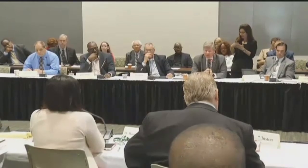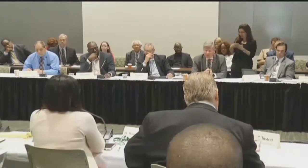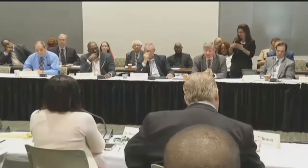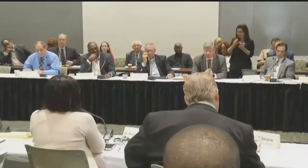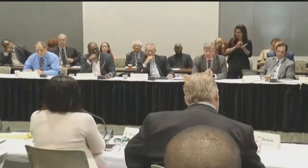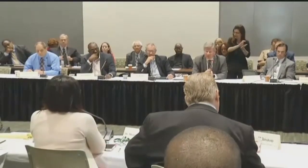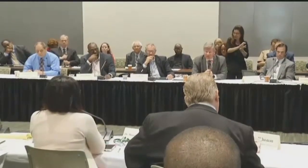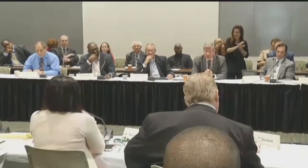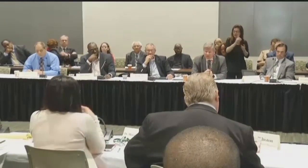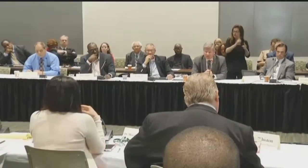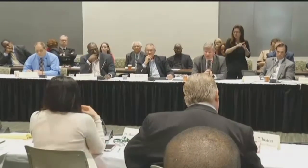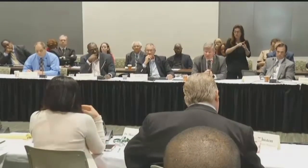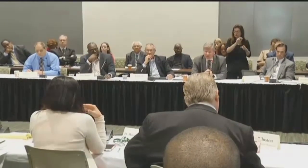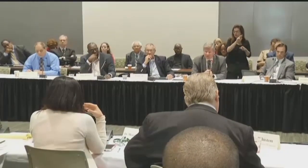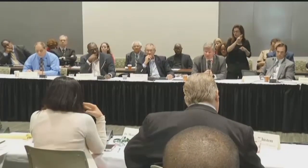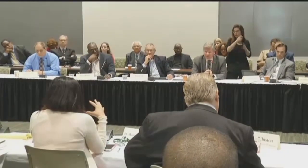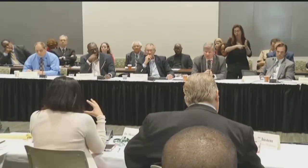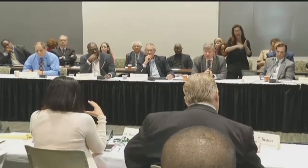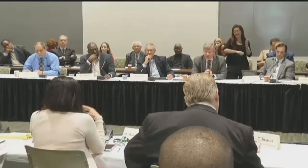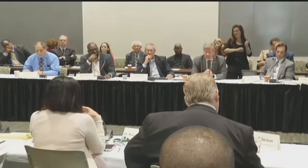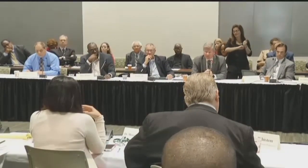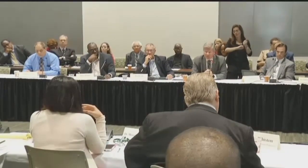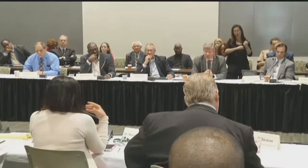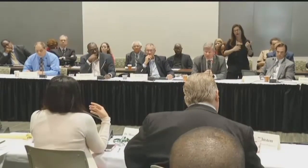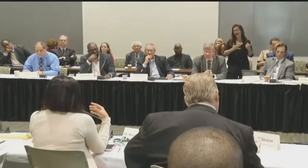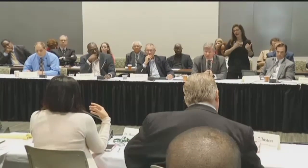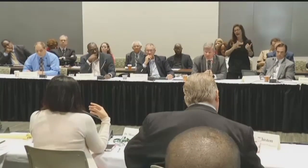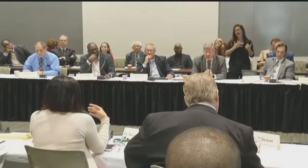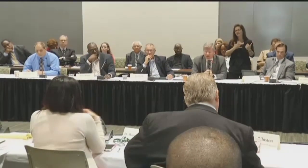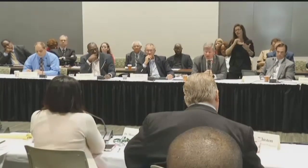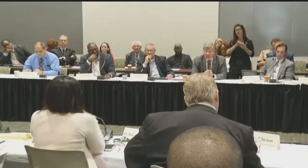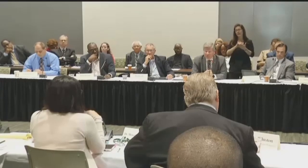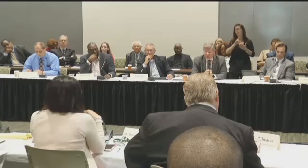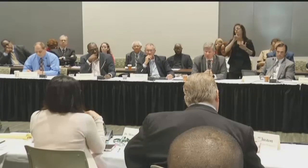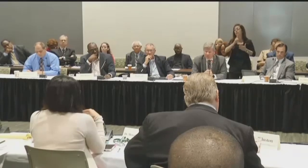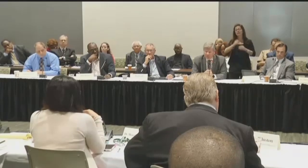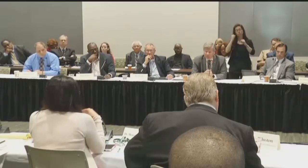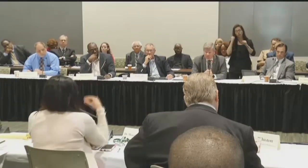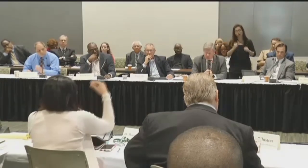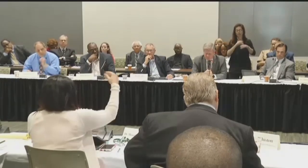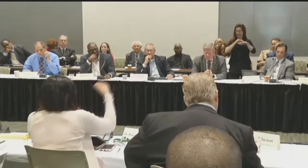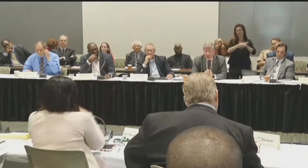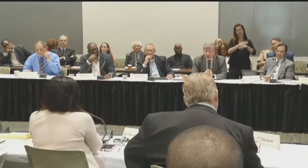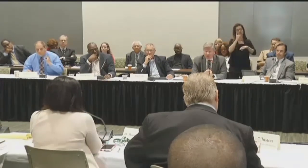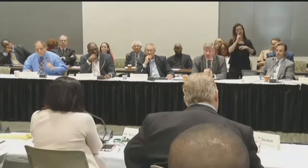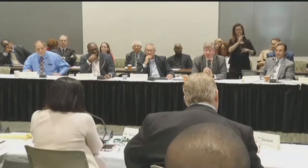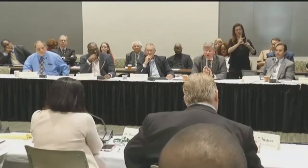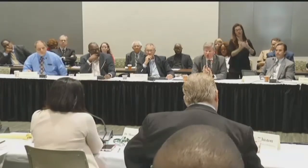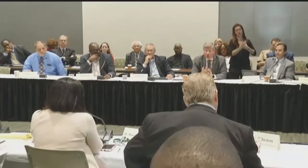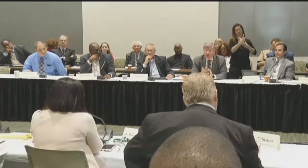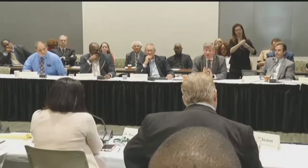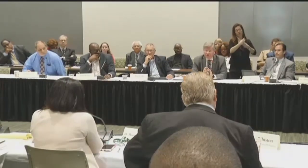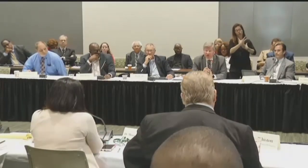rate support, is, I mean, I think it would speak volumes in terms of rebuilding trust, especially in the short term rather than in the long term. Under